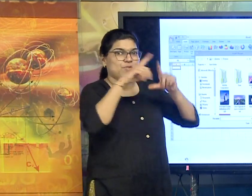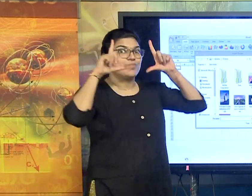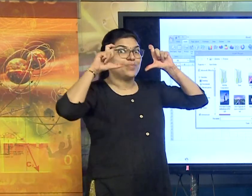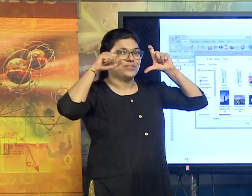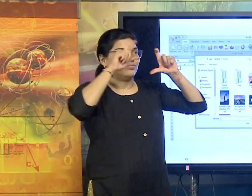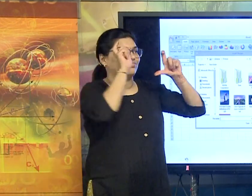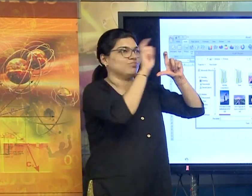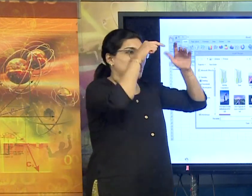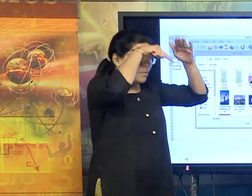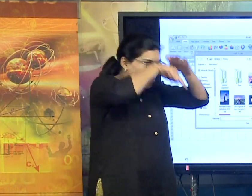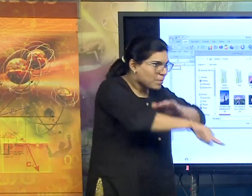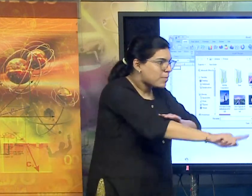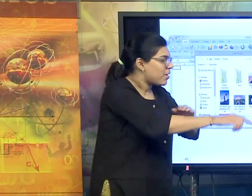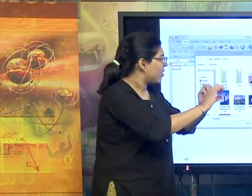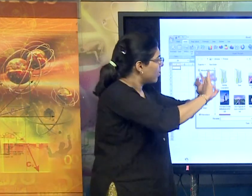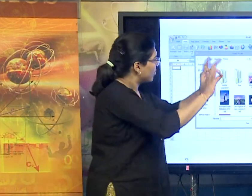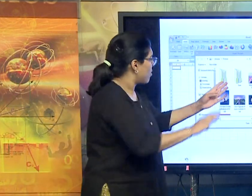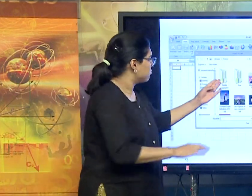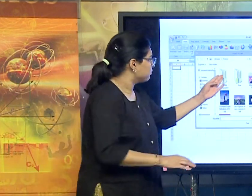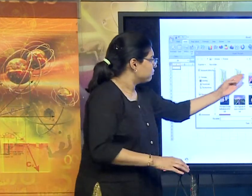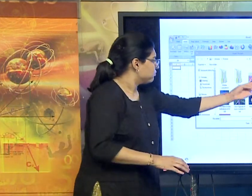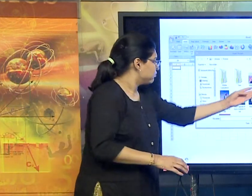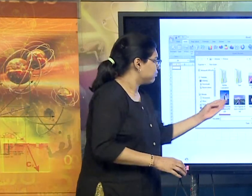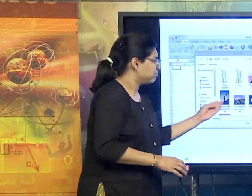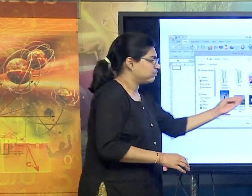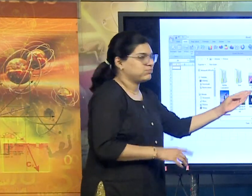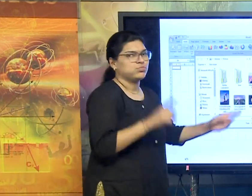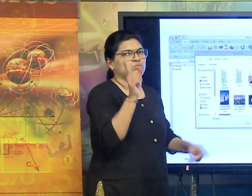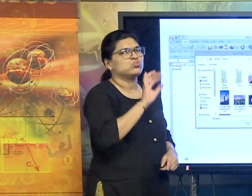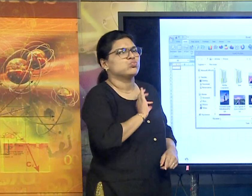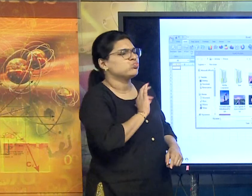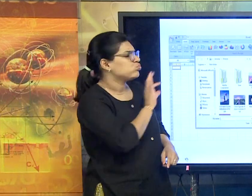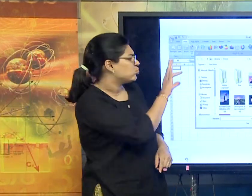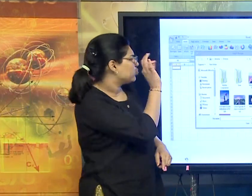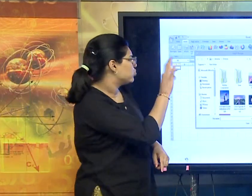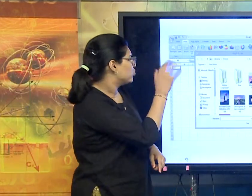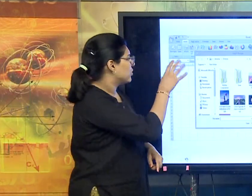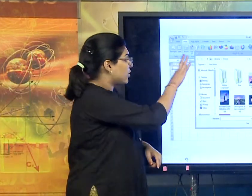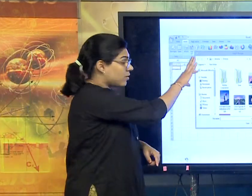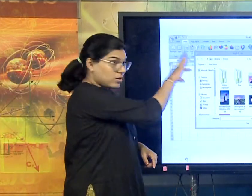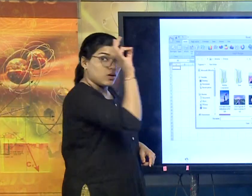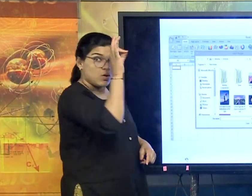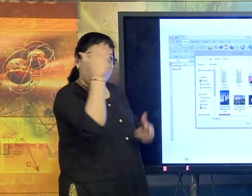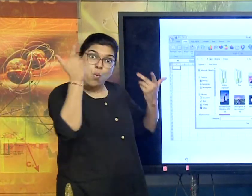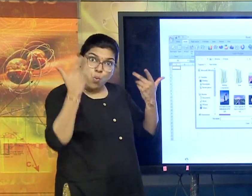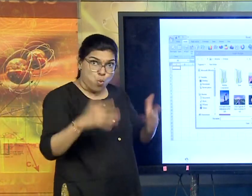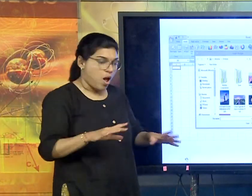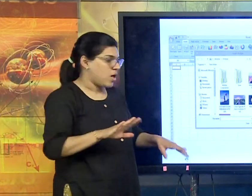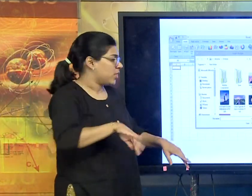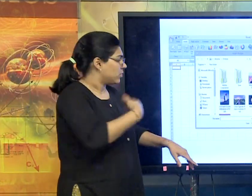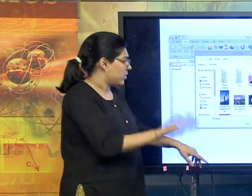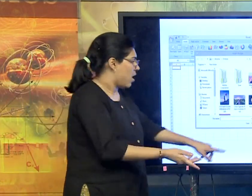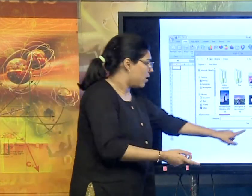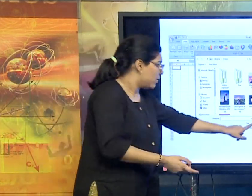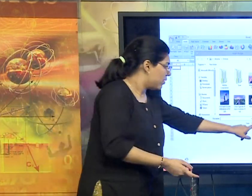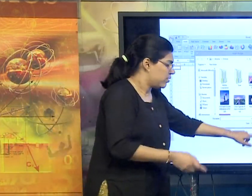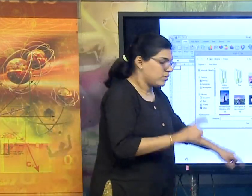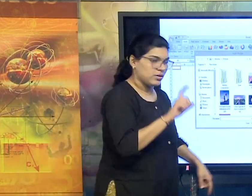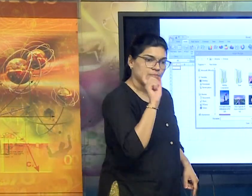There are different files which you will make. So here I have already made all these files. So that is why it is